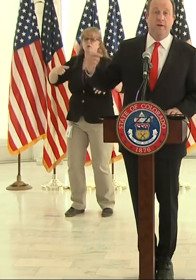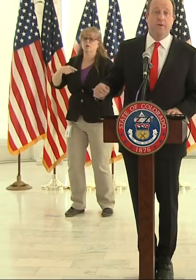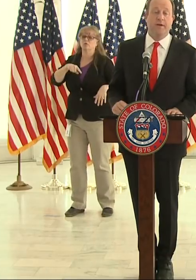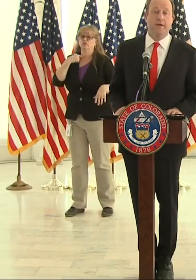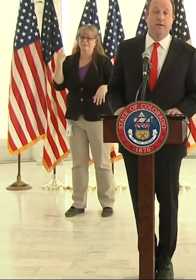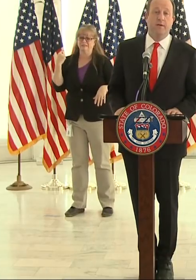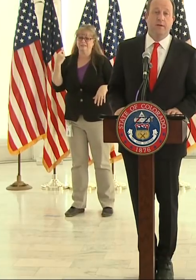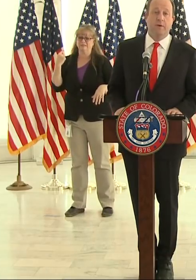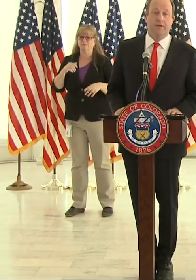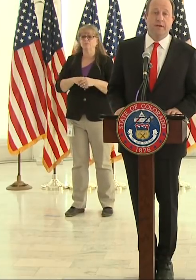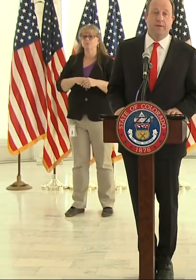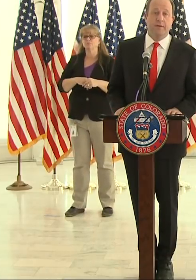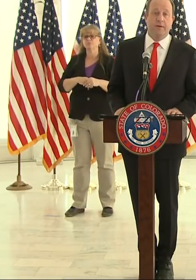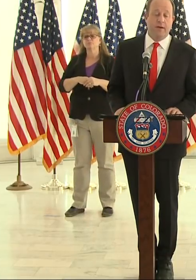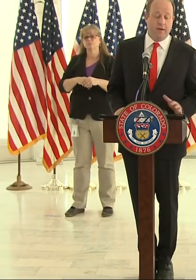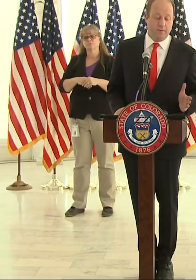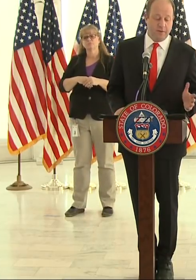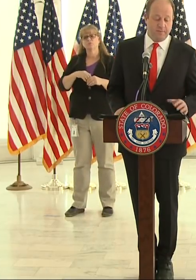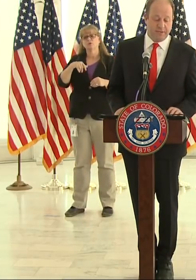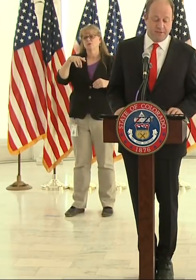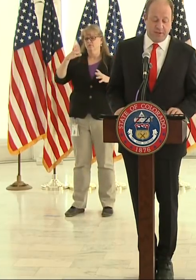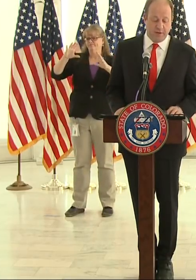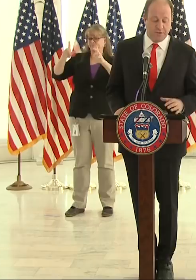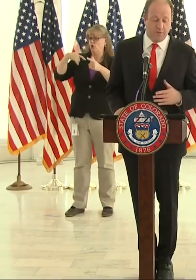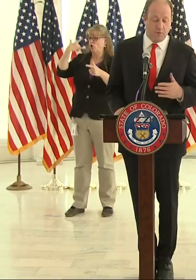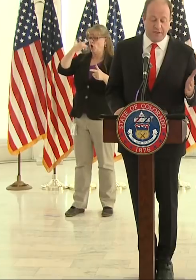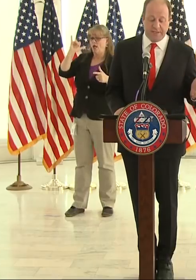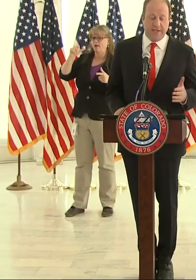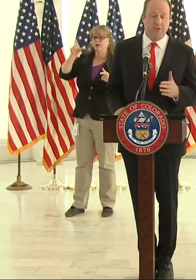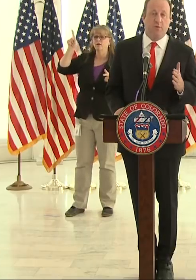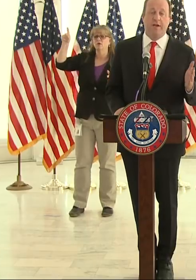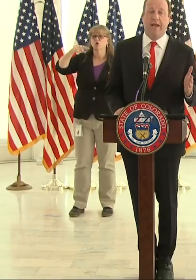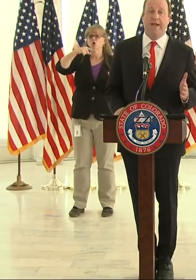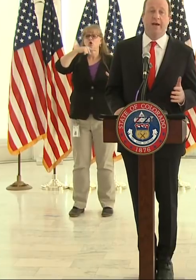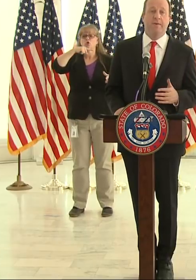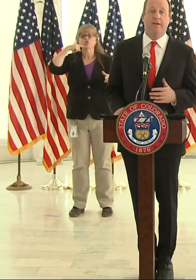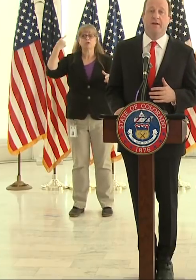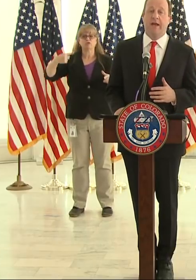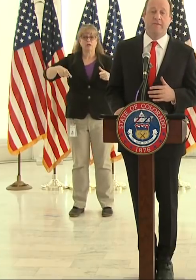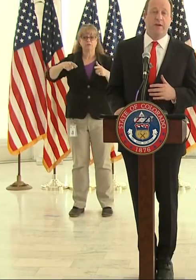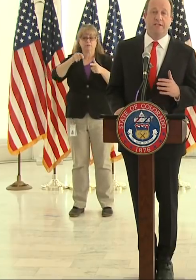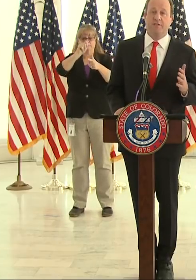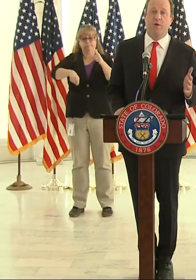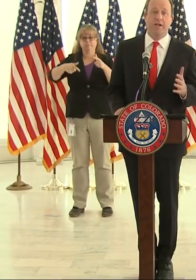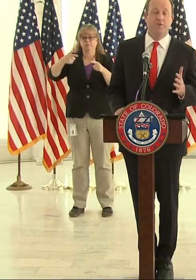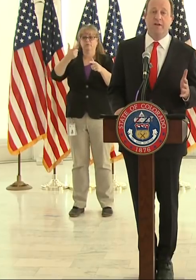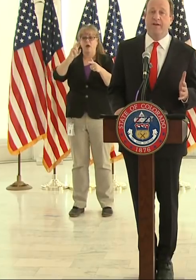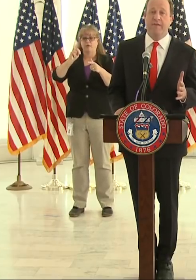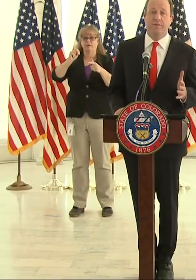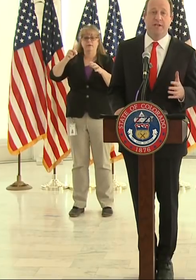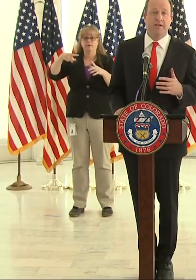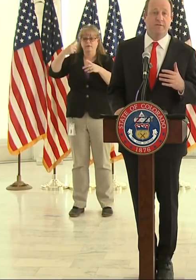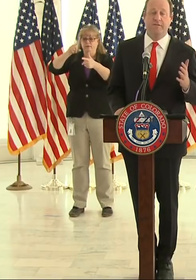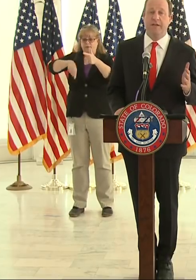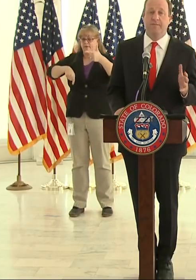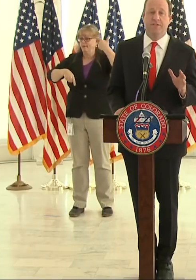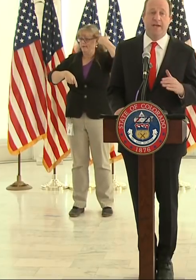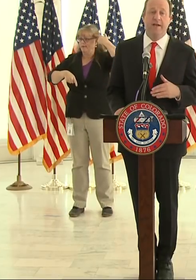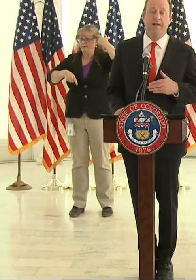roulette, with a pistol. It's a 1 in 6 or 1 in 8. I mean, you're going to have rates of 20,